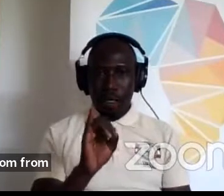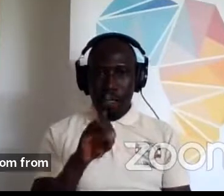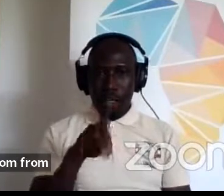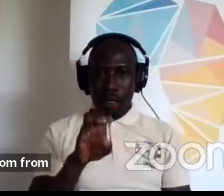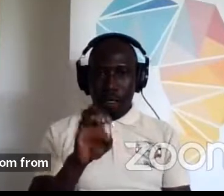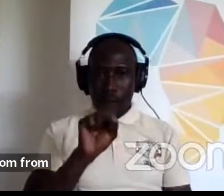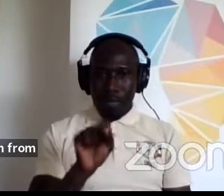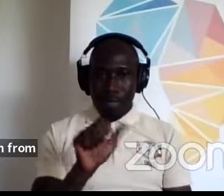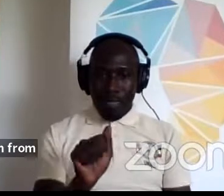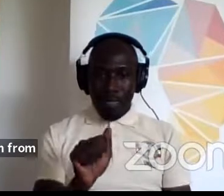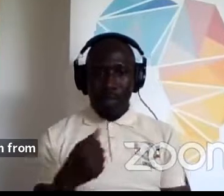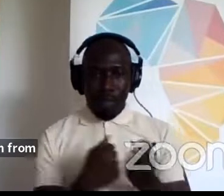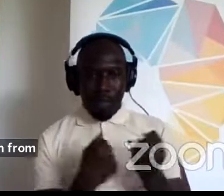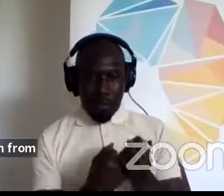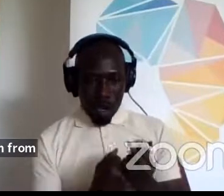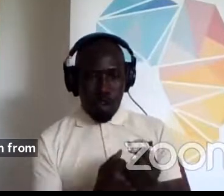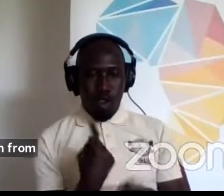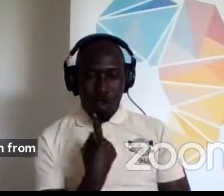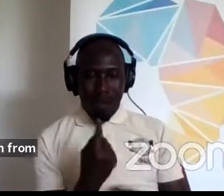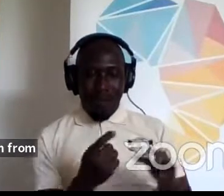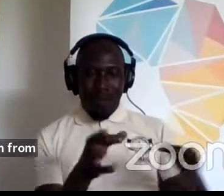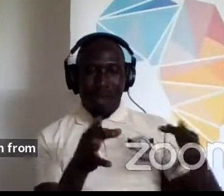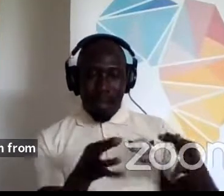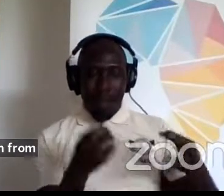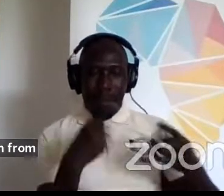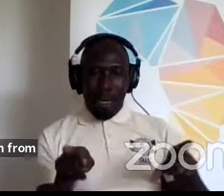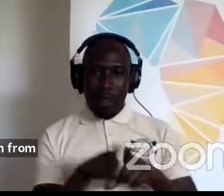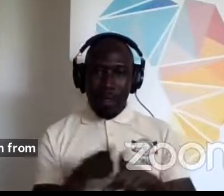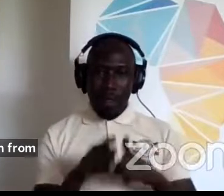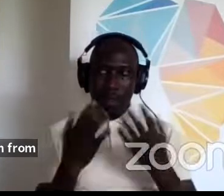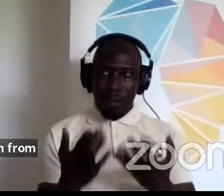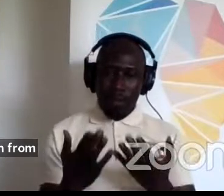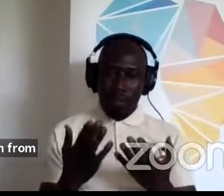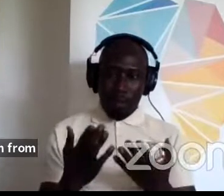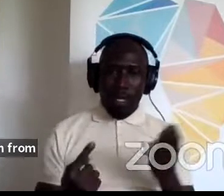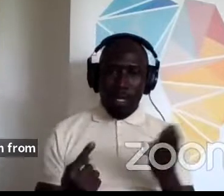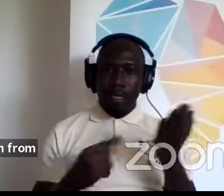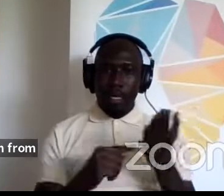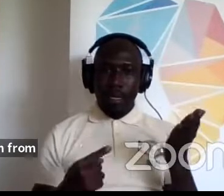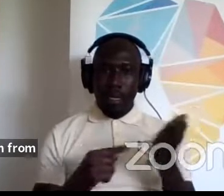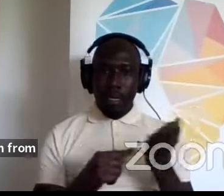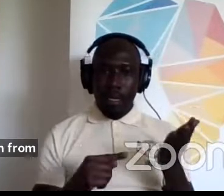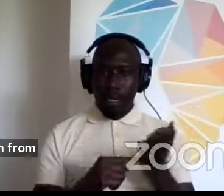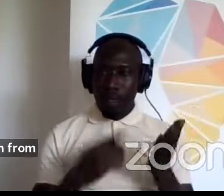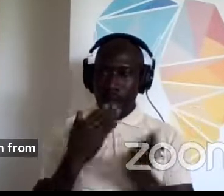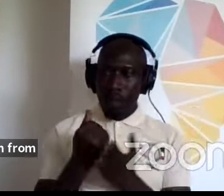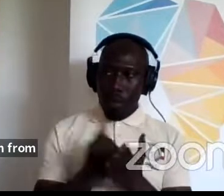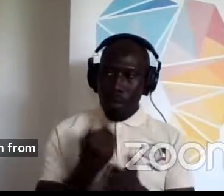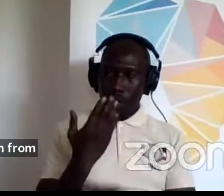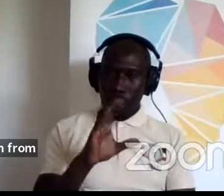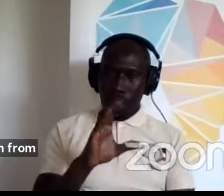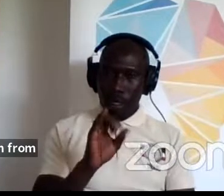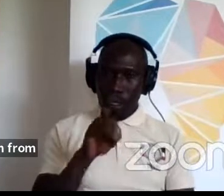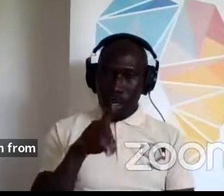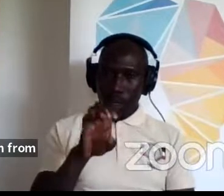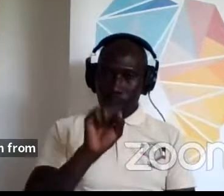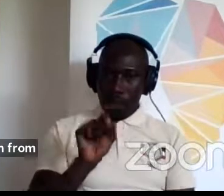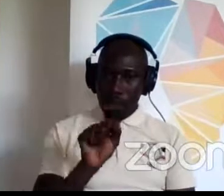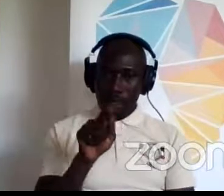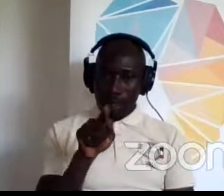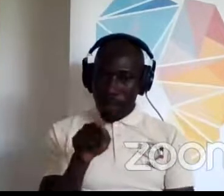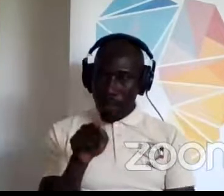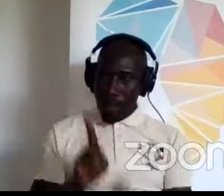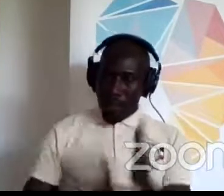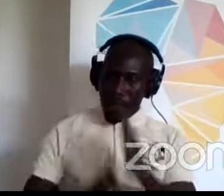support not only financially, but also technically, because CIPESA